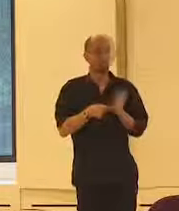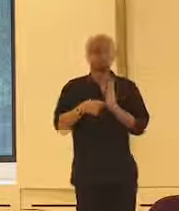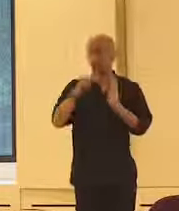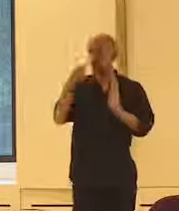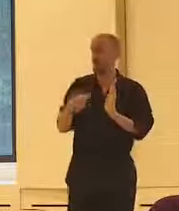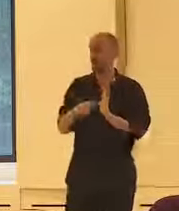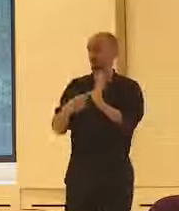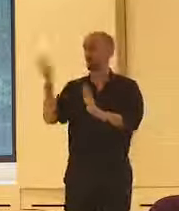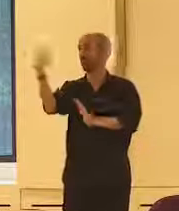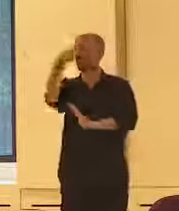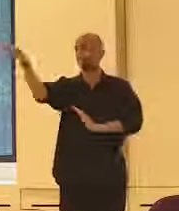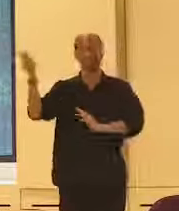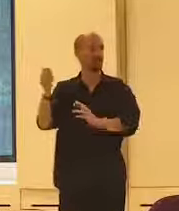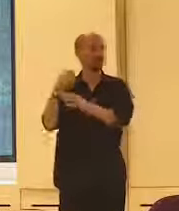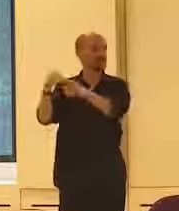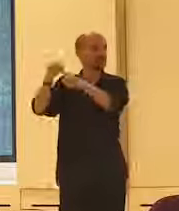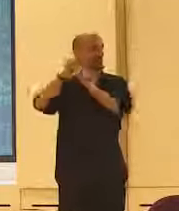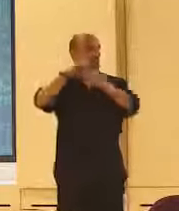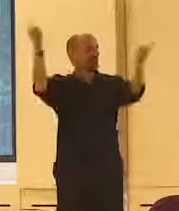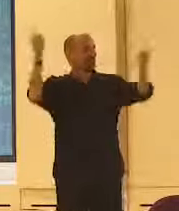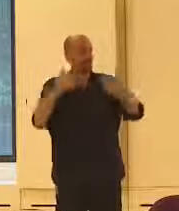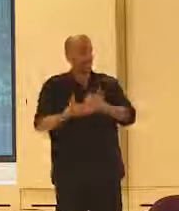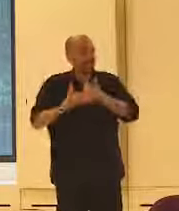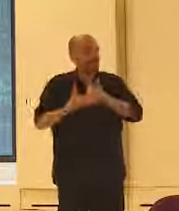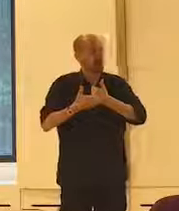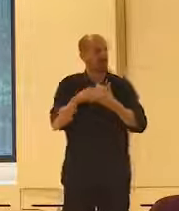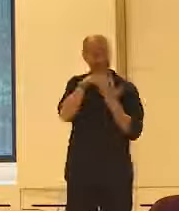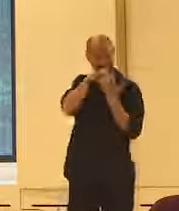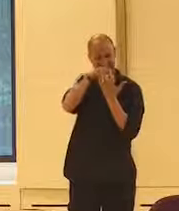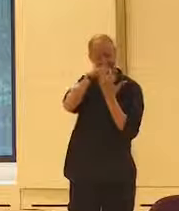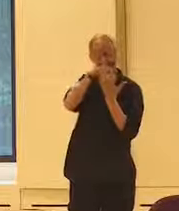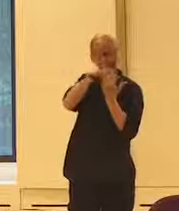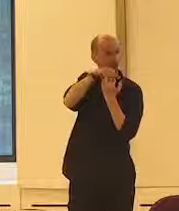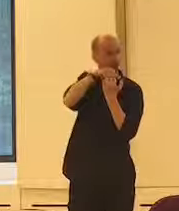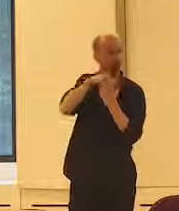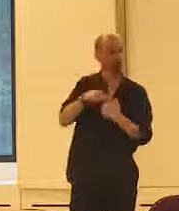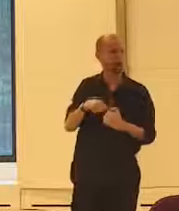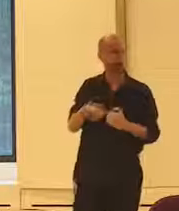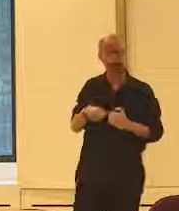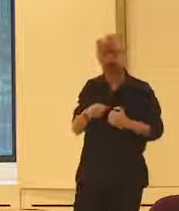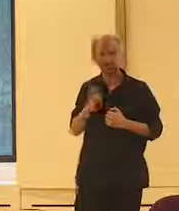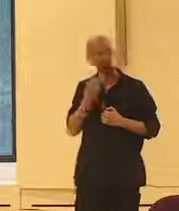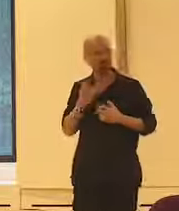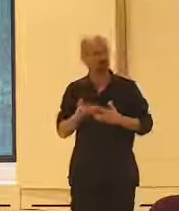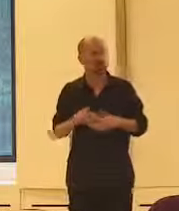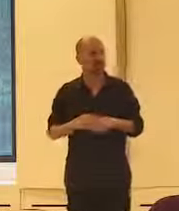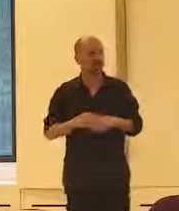The act can't be used by the deaf person. It's a toothless document.